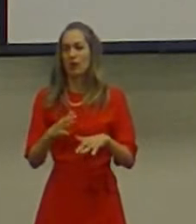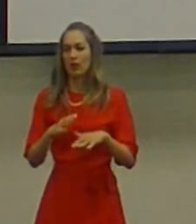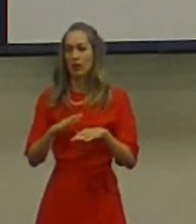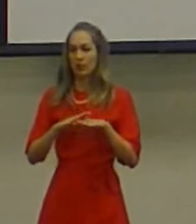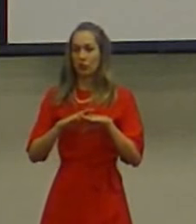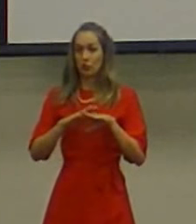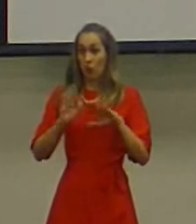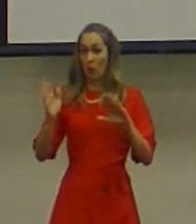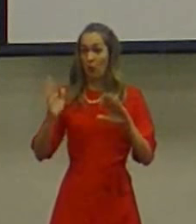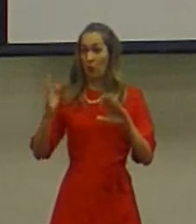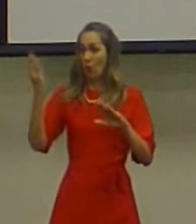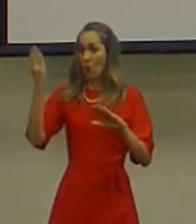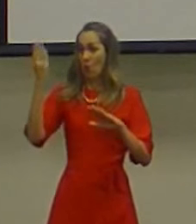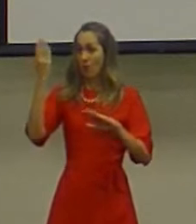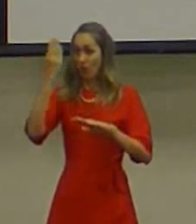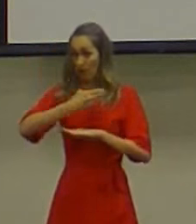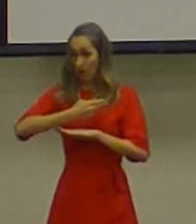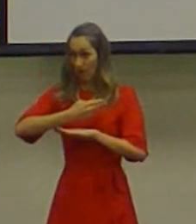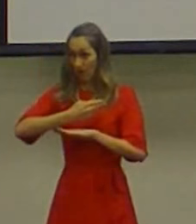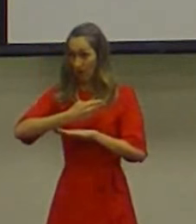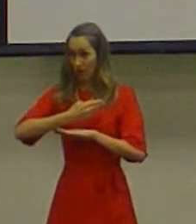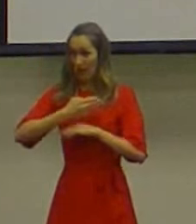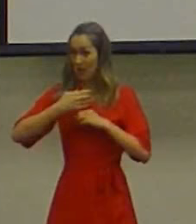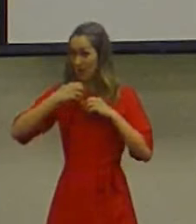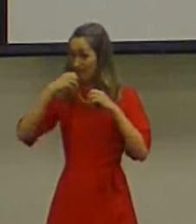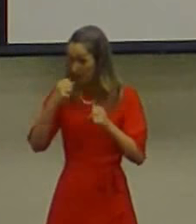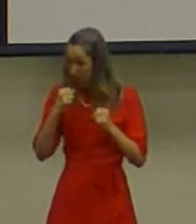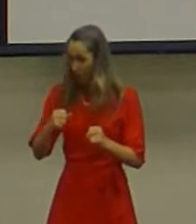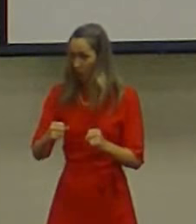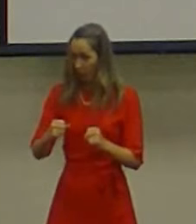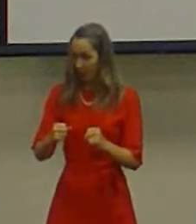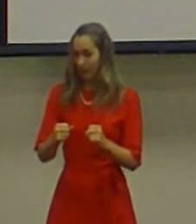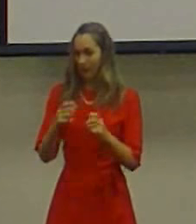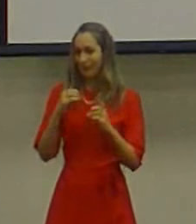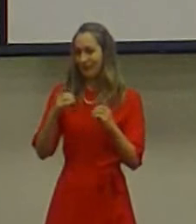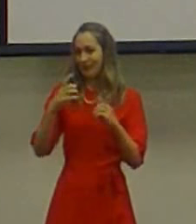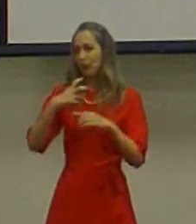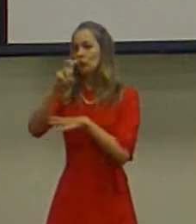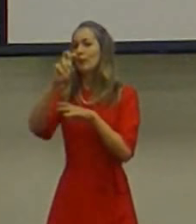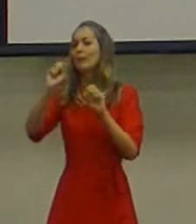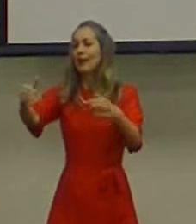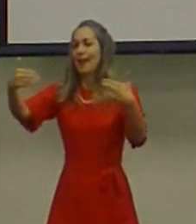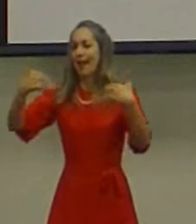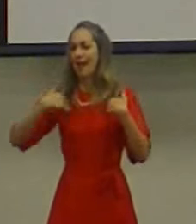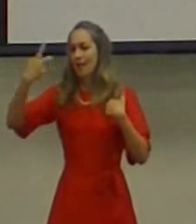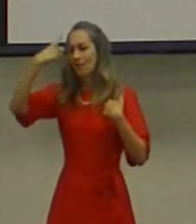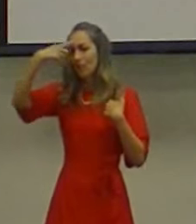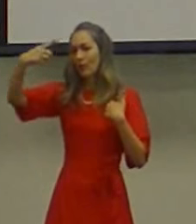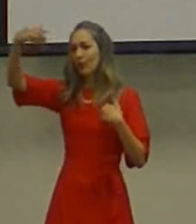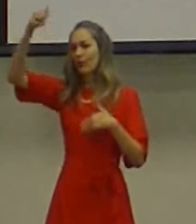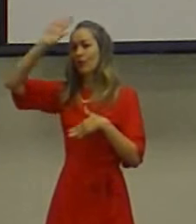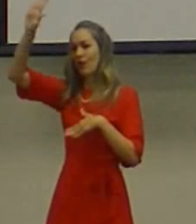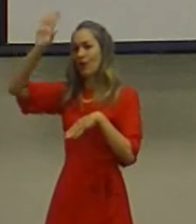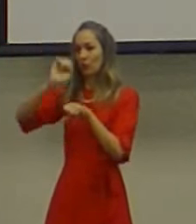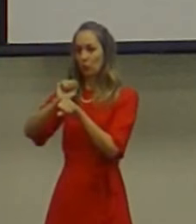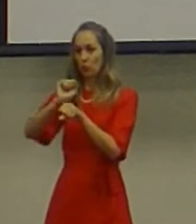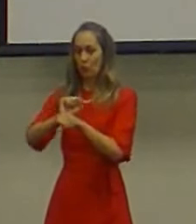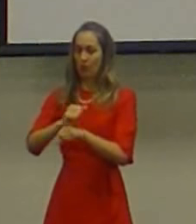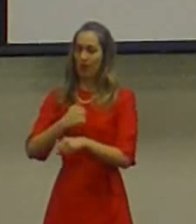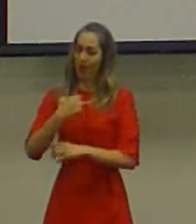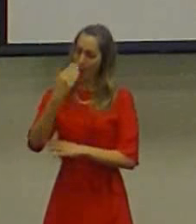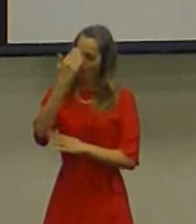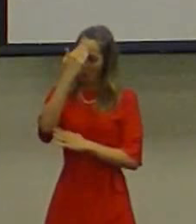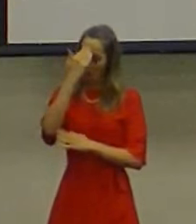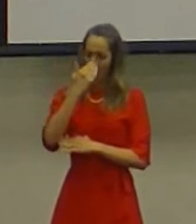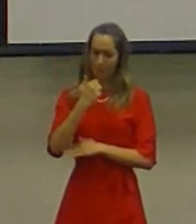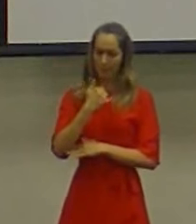power that something like Disciple Trips can have on behalf of the Lord's work. And I know Bernie and I were both very